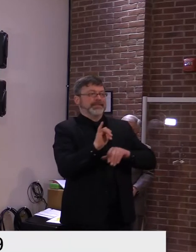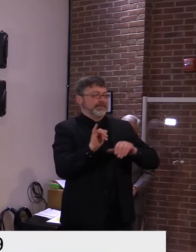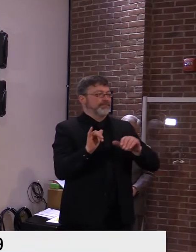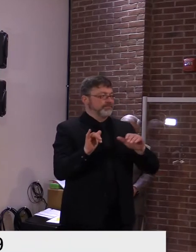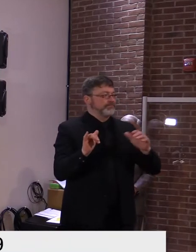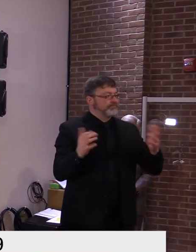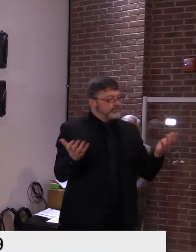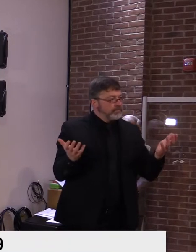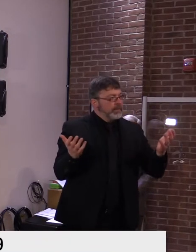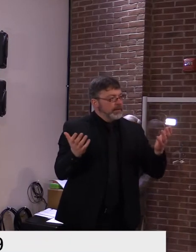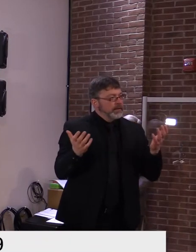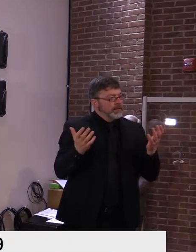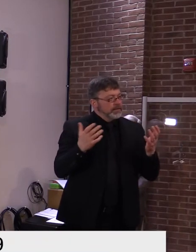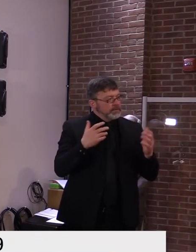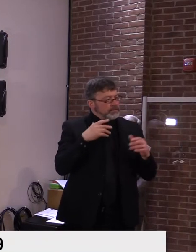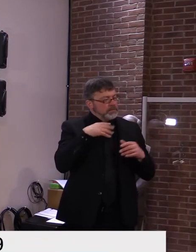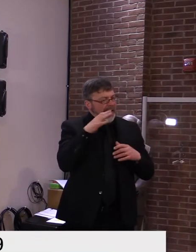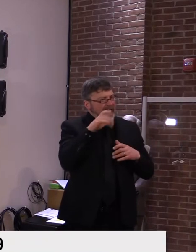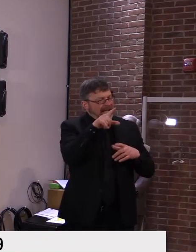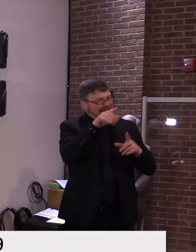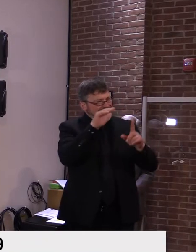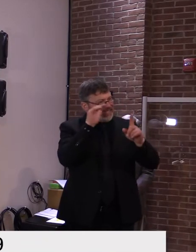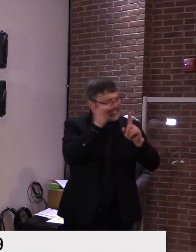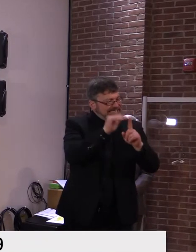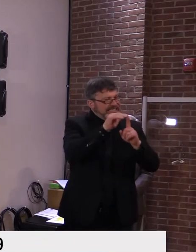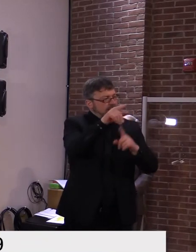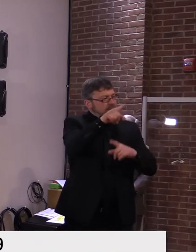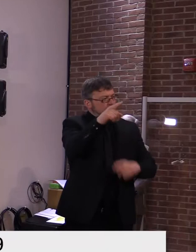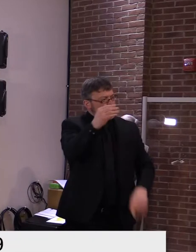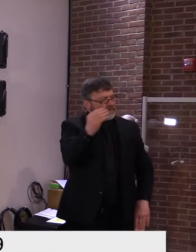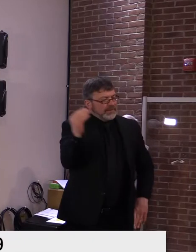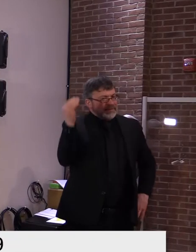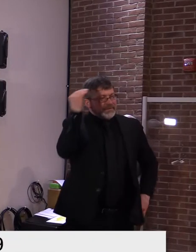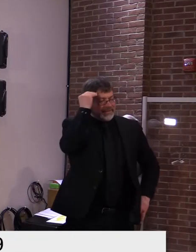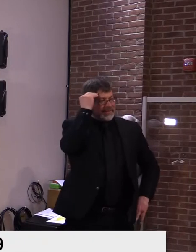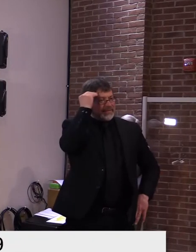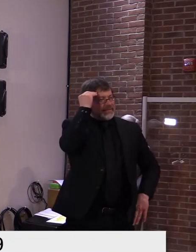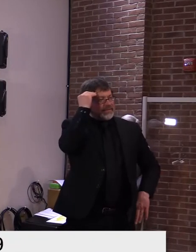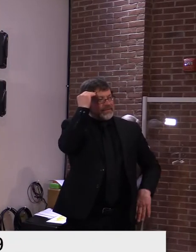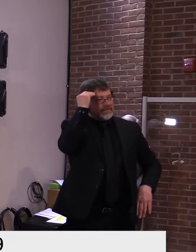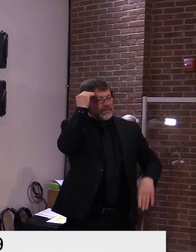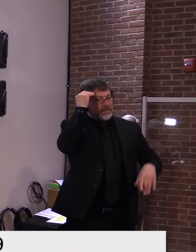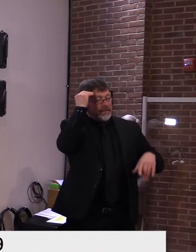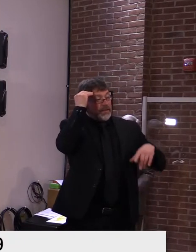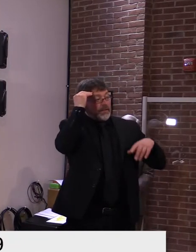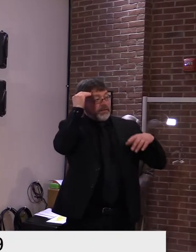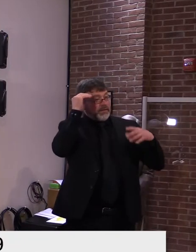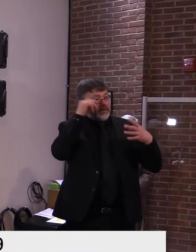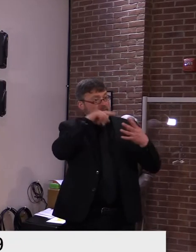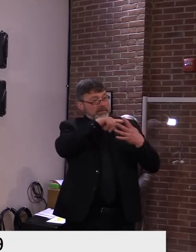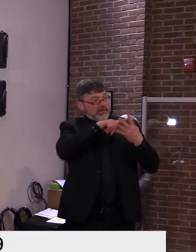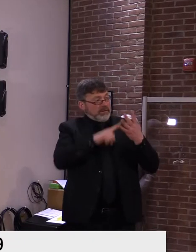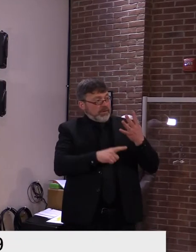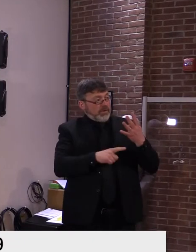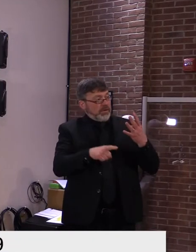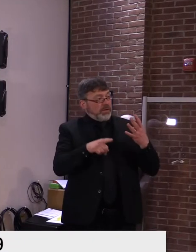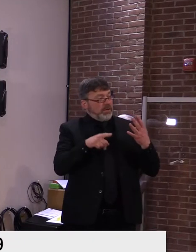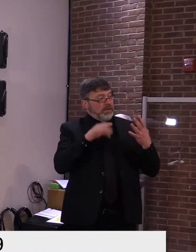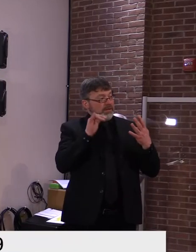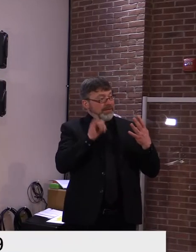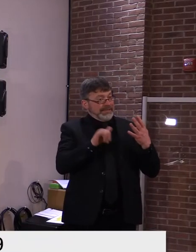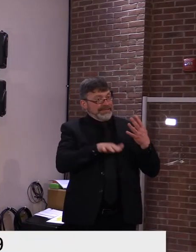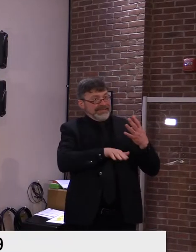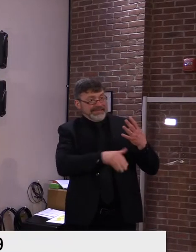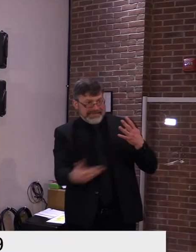handful, in fact, only four of the cases were age 65 or older.